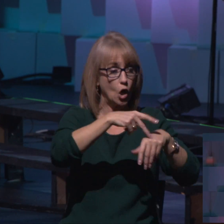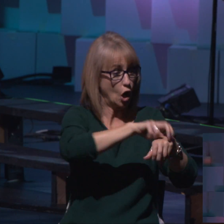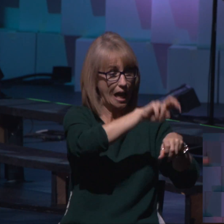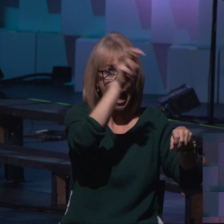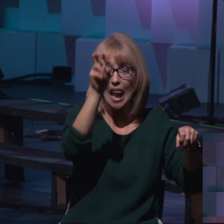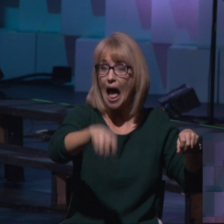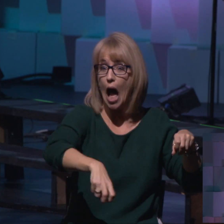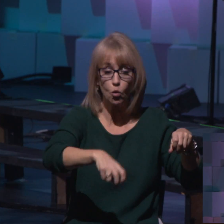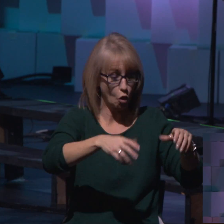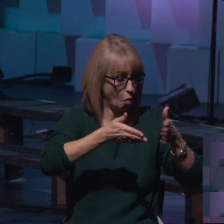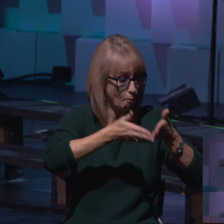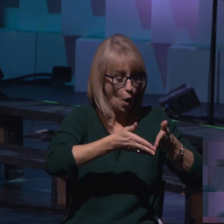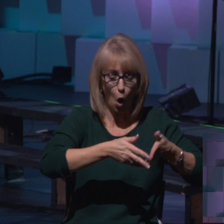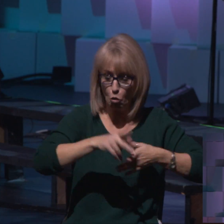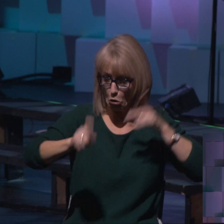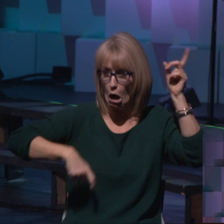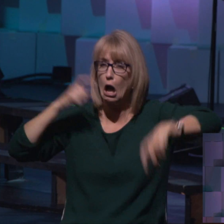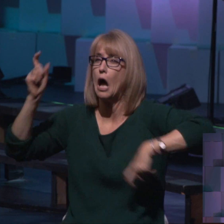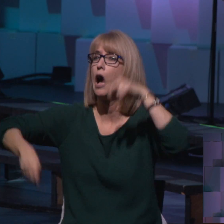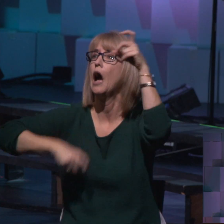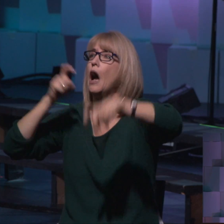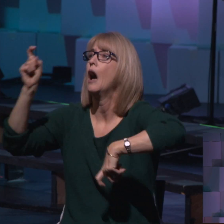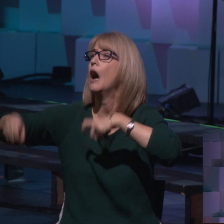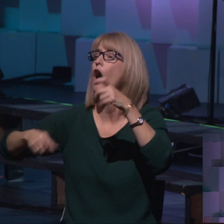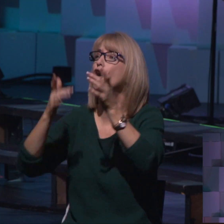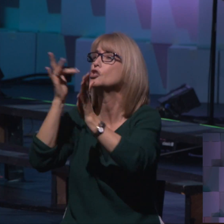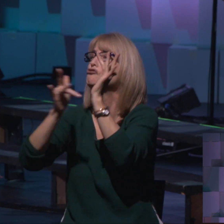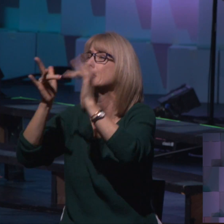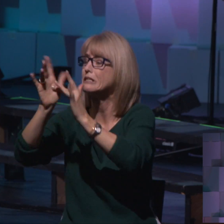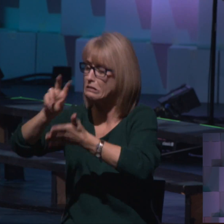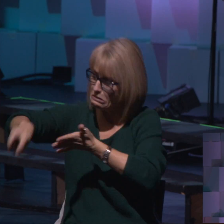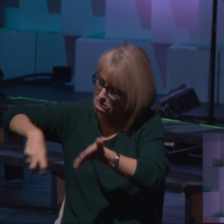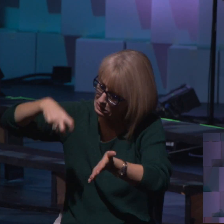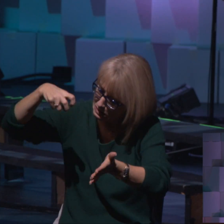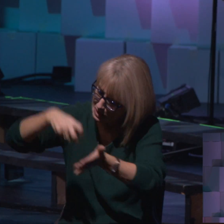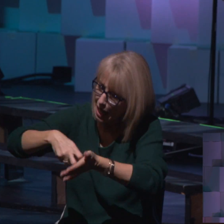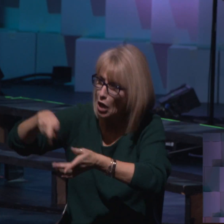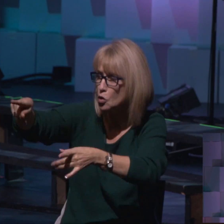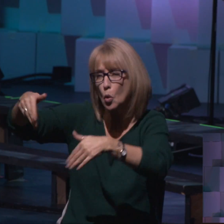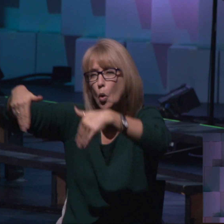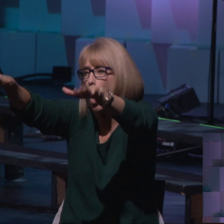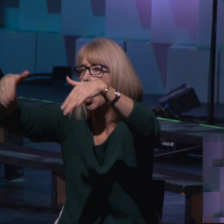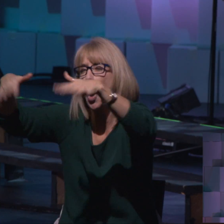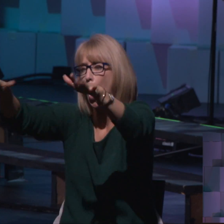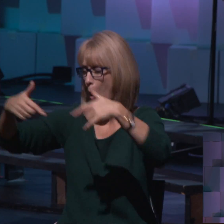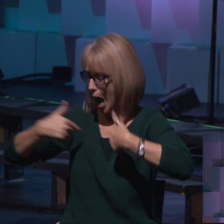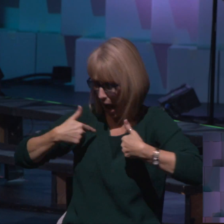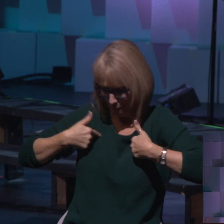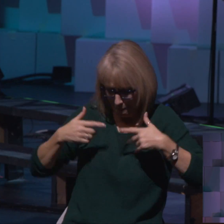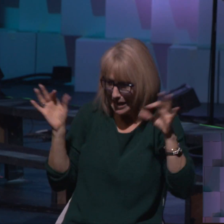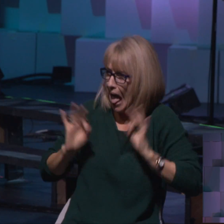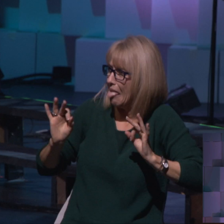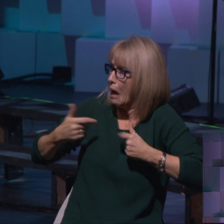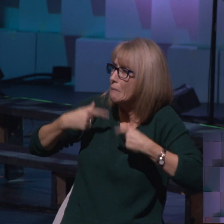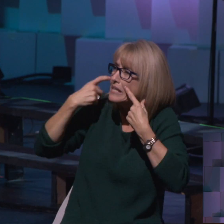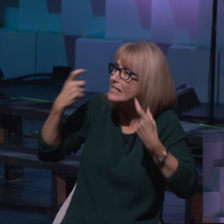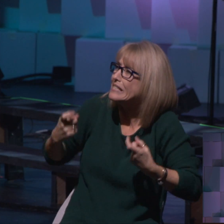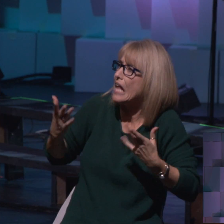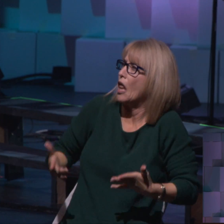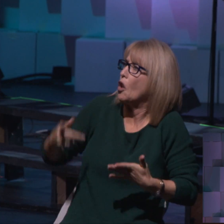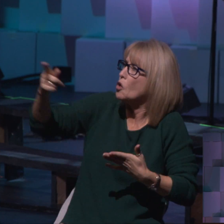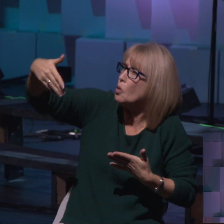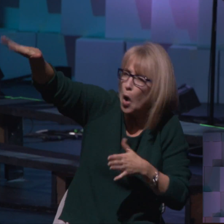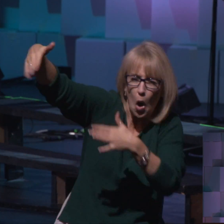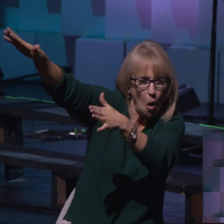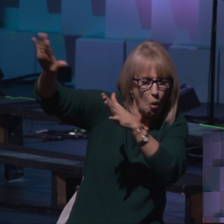literally fell on his knees in front of Jesus and he said, you must depart from me for I am a sinful man. When